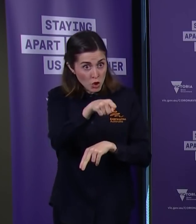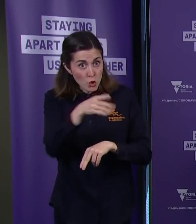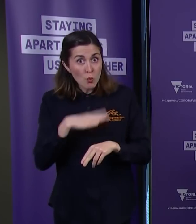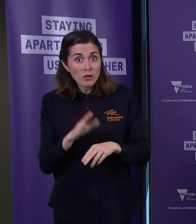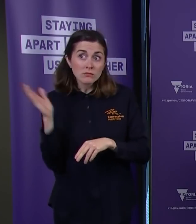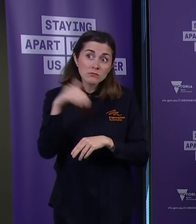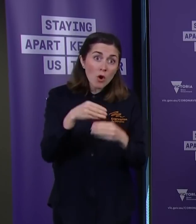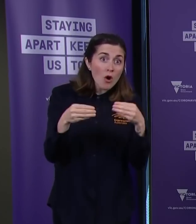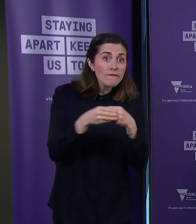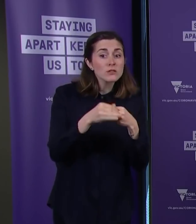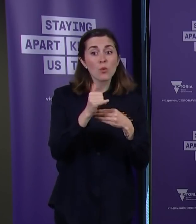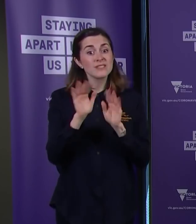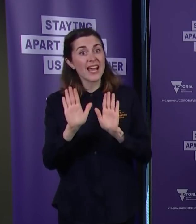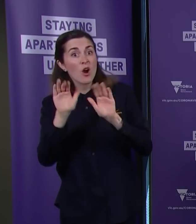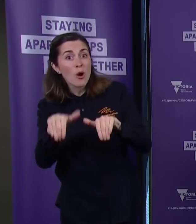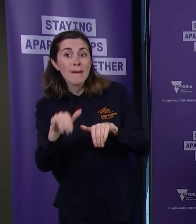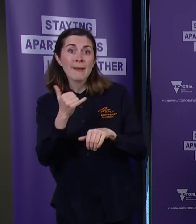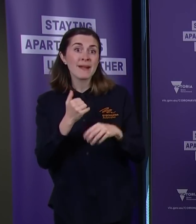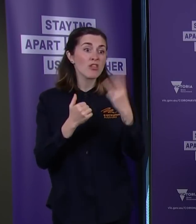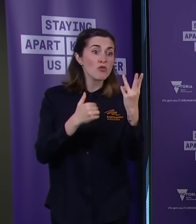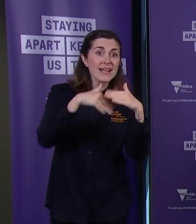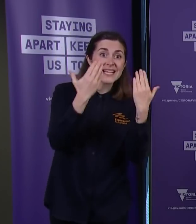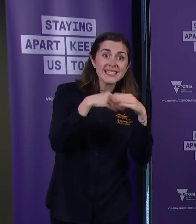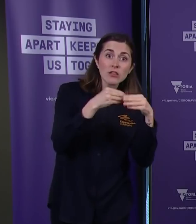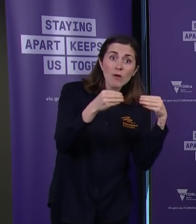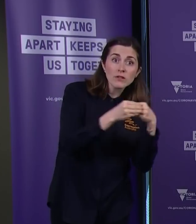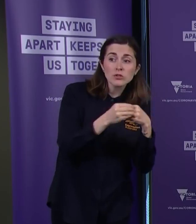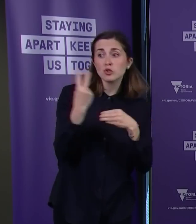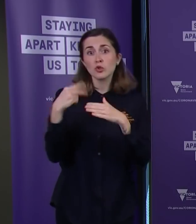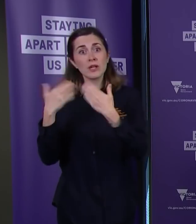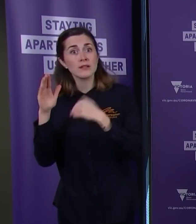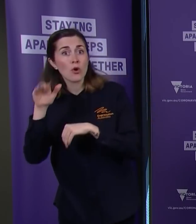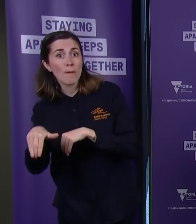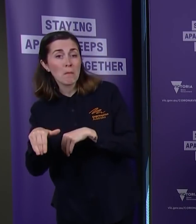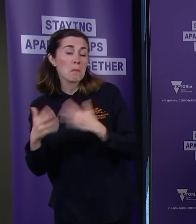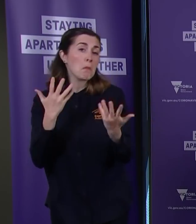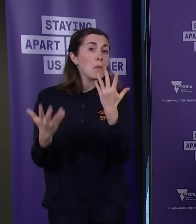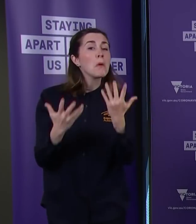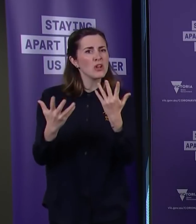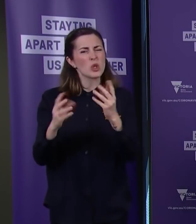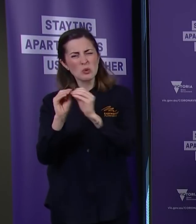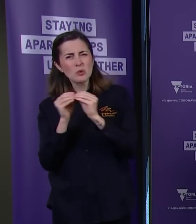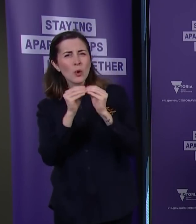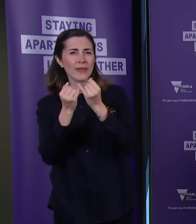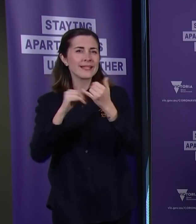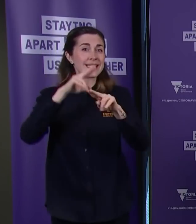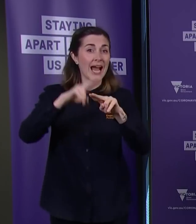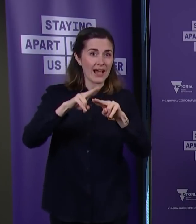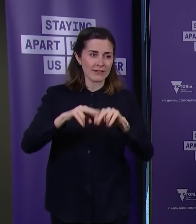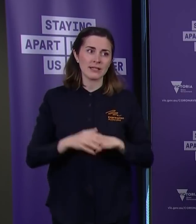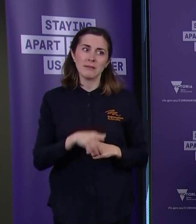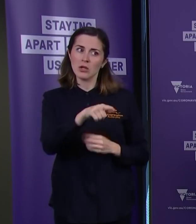judgment about with those staff. But it'll be a changed workplace in that regard. But yes, there are some pinch